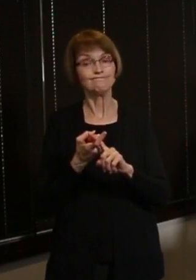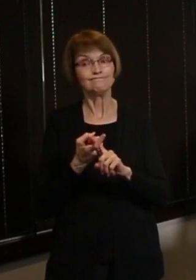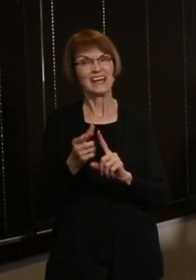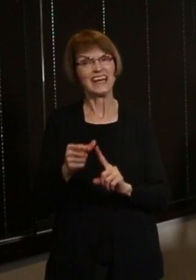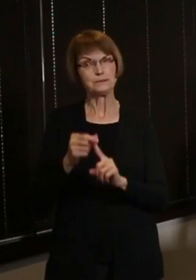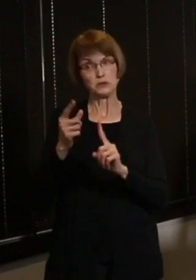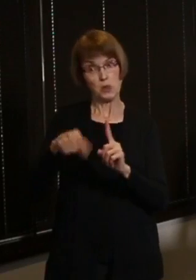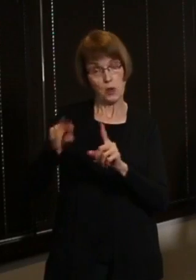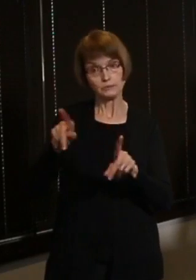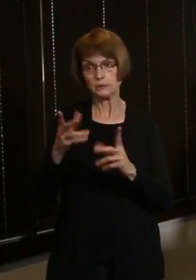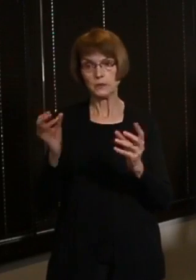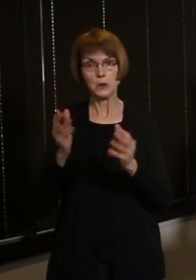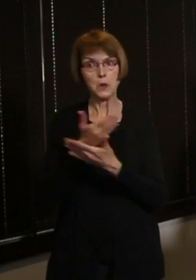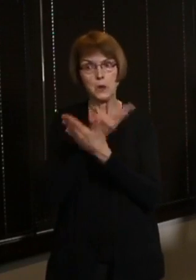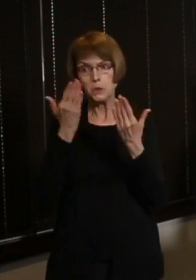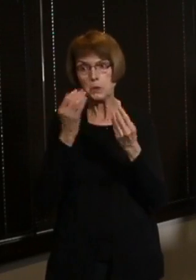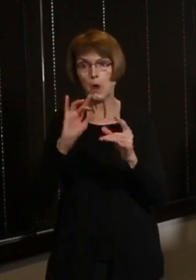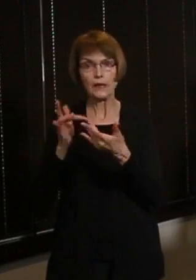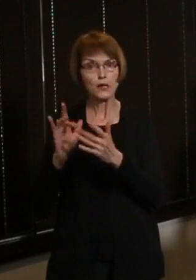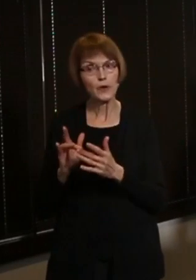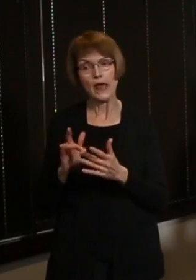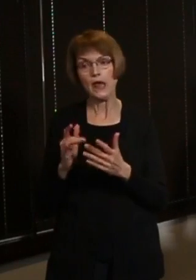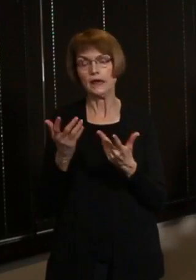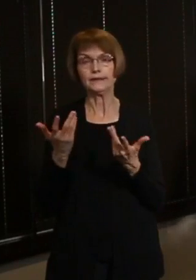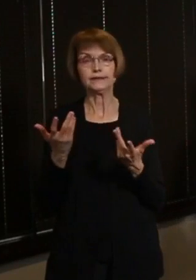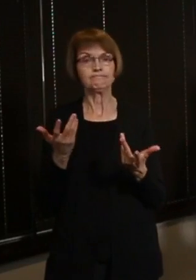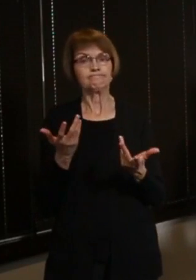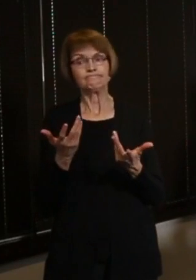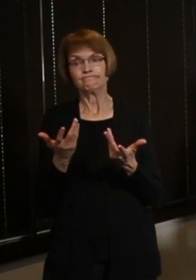particularly those that don't have access to the internet or might not